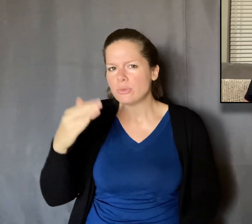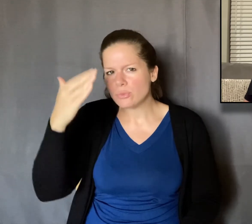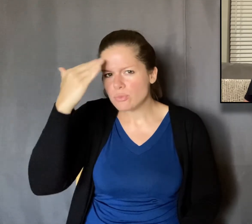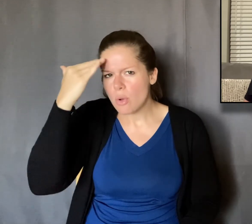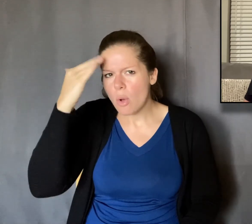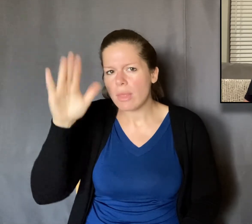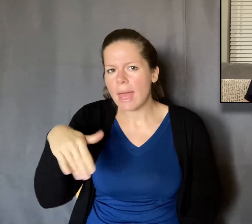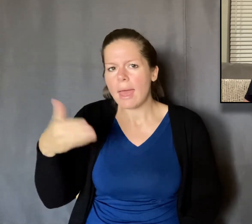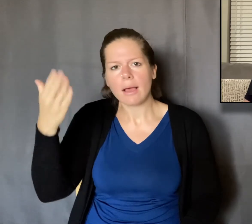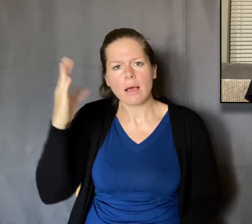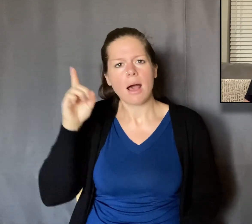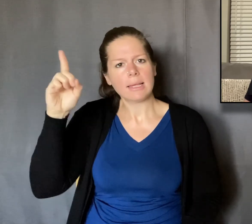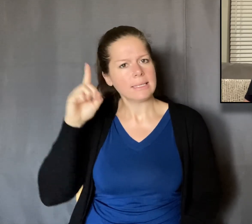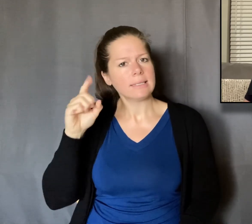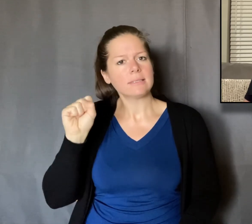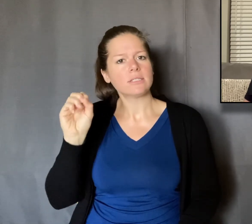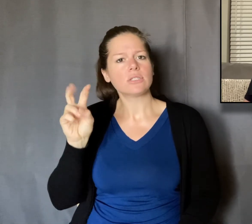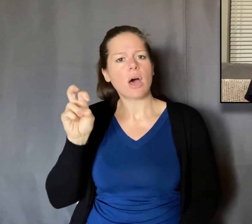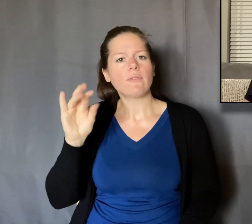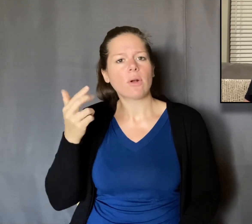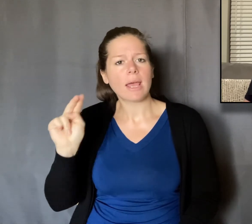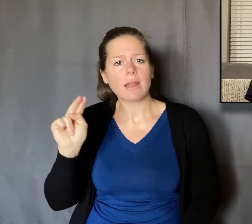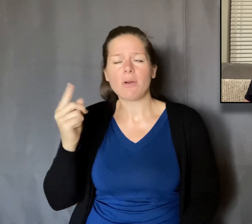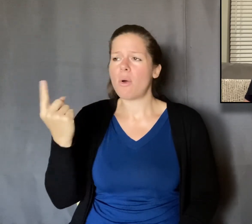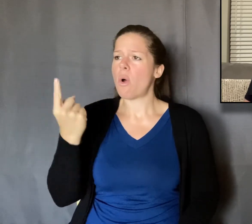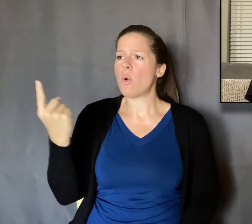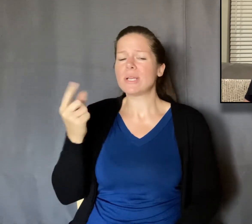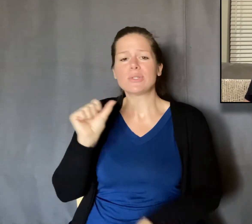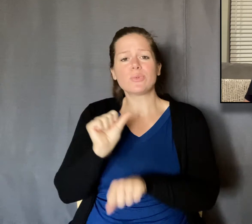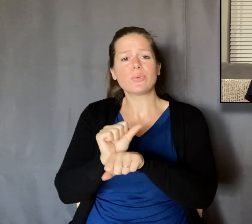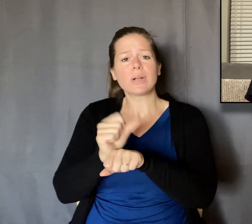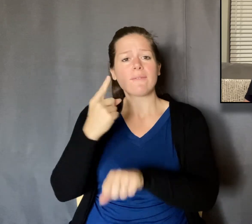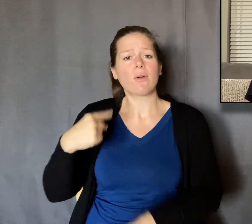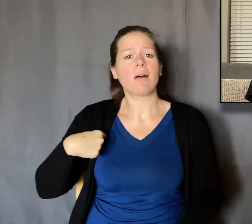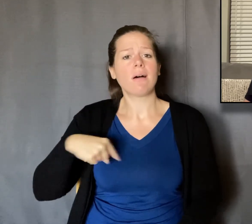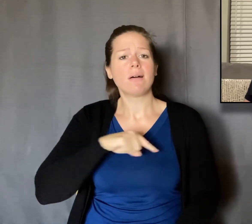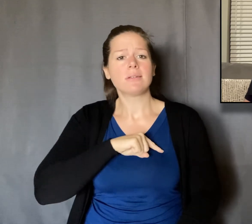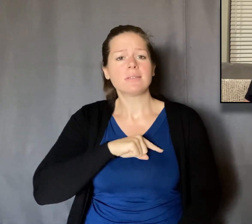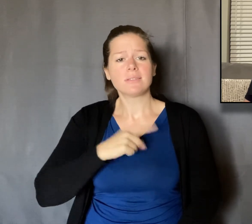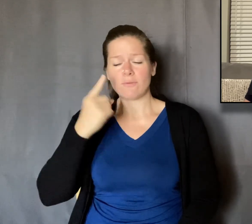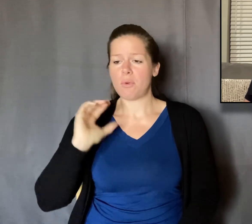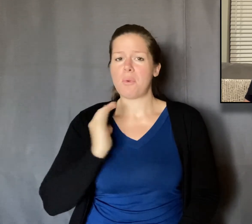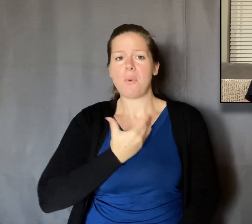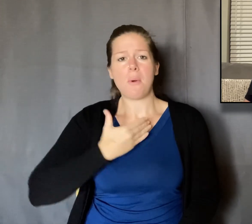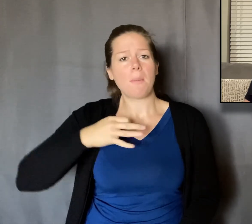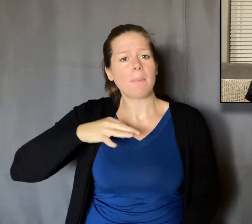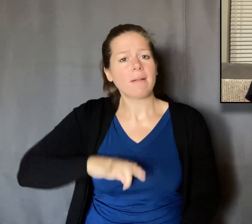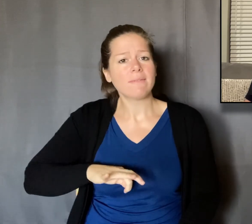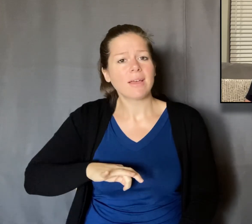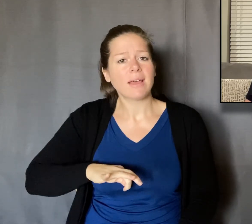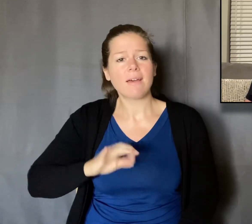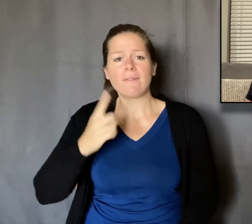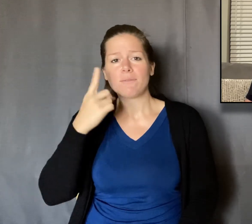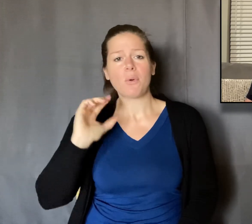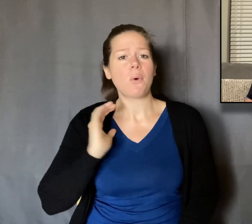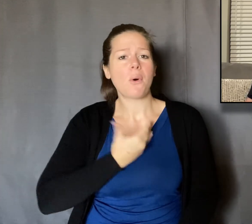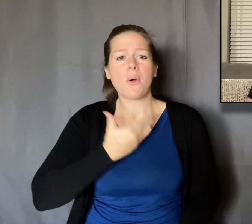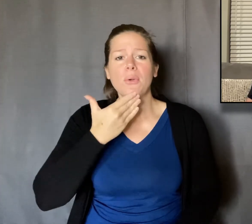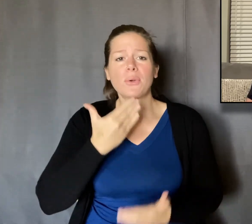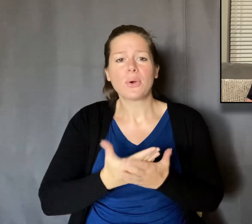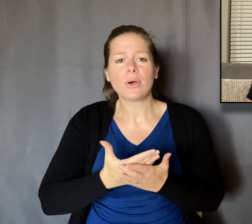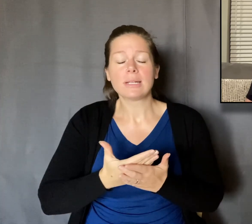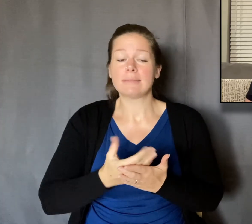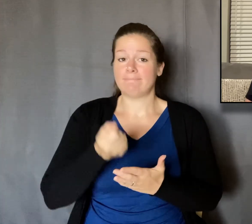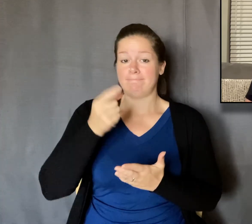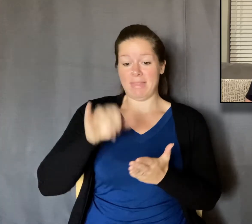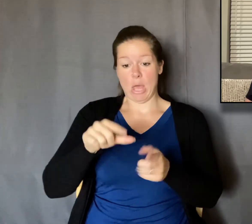on our behalf, that he's there, that his plans and purposes are good and perfect, even if our definition of good and perfect might be a little